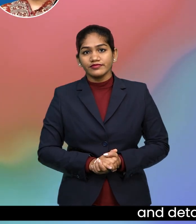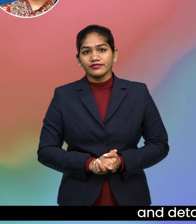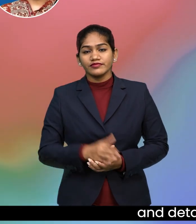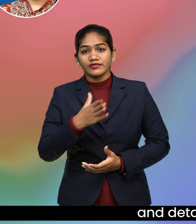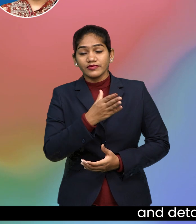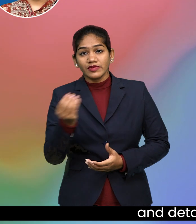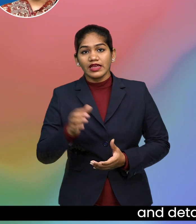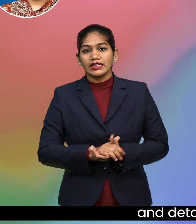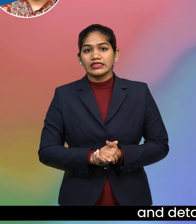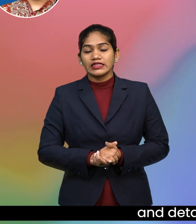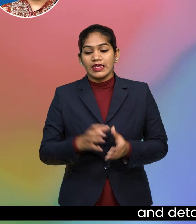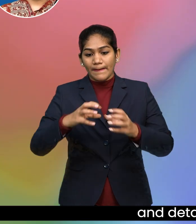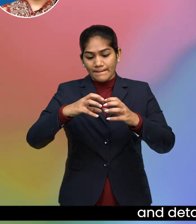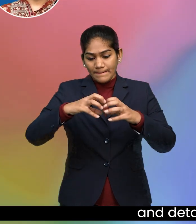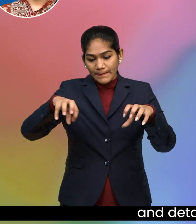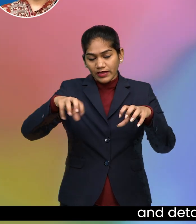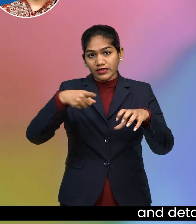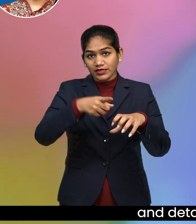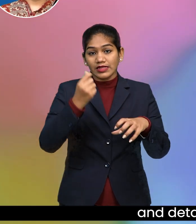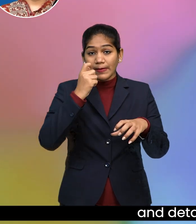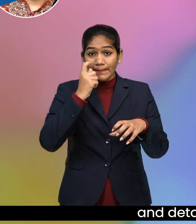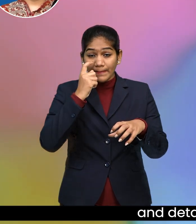and detach from the parent body.